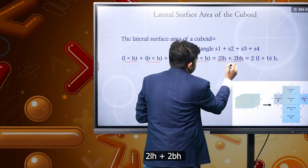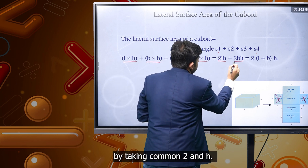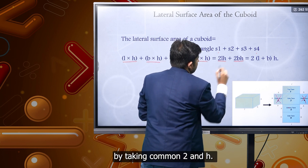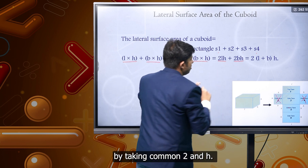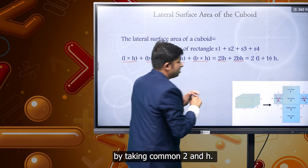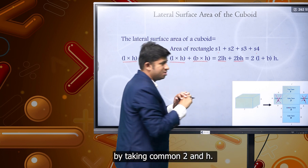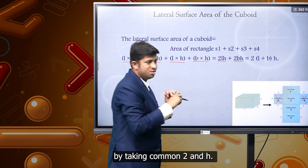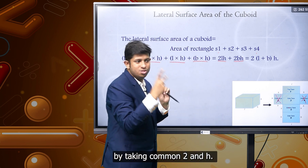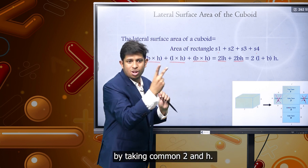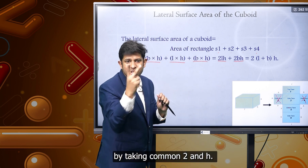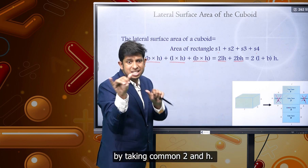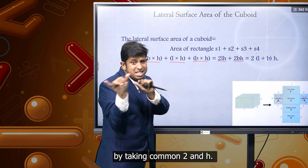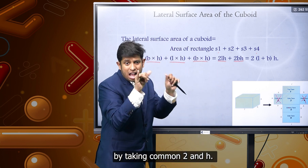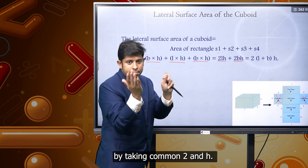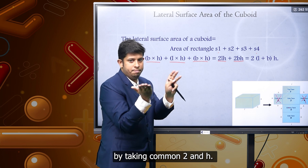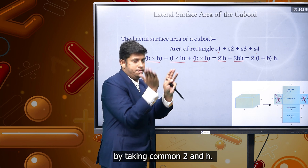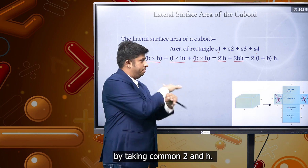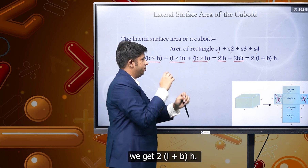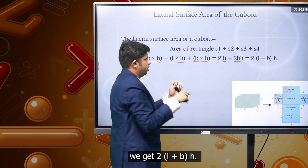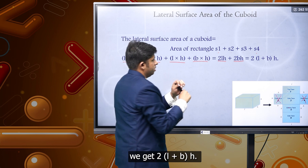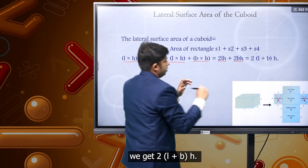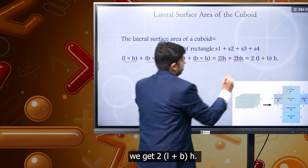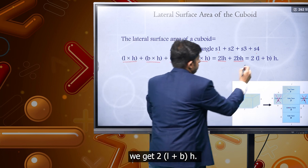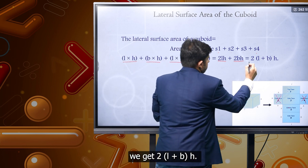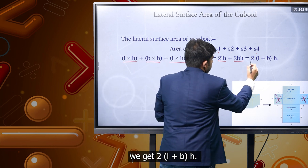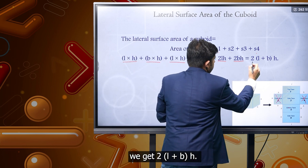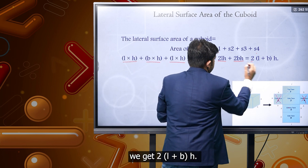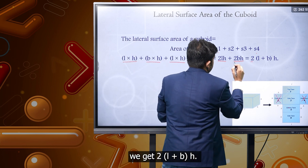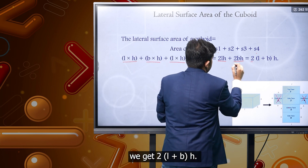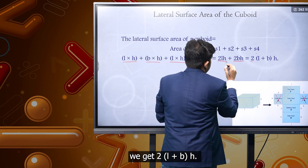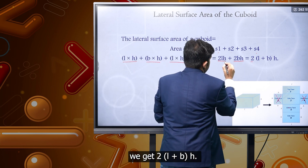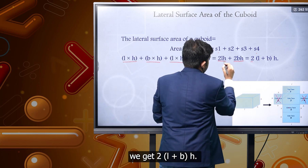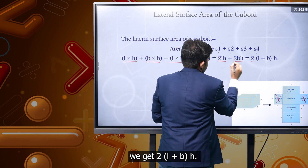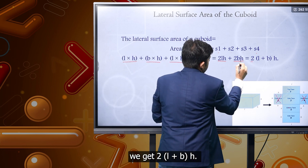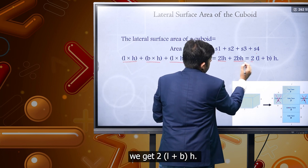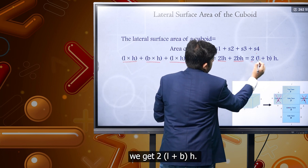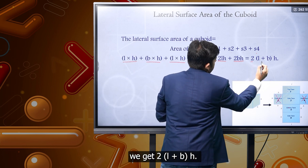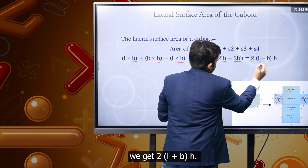By taking common 2 and H, we get 2 into L plus B into H.